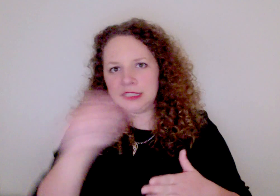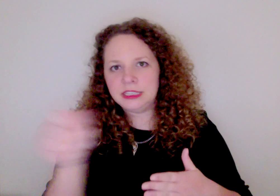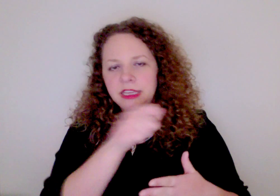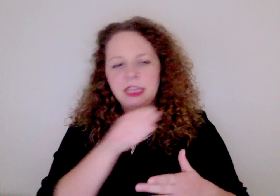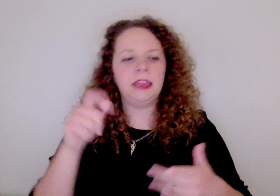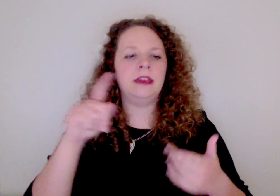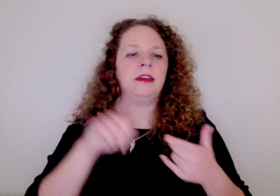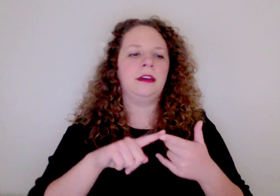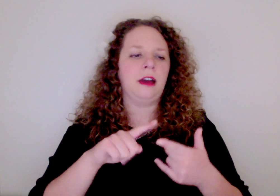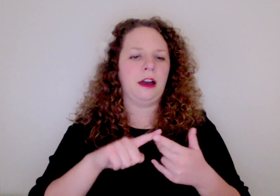dusting,